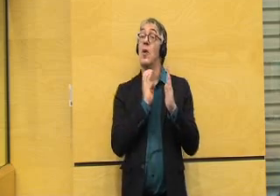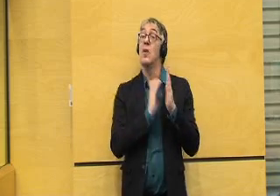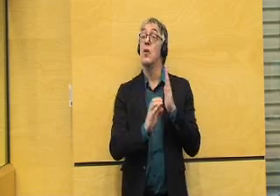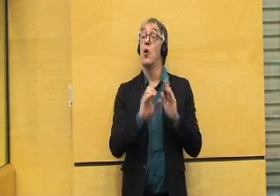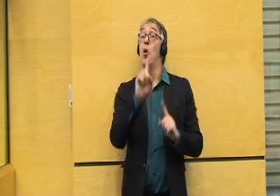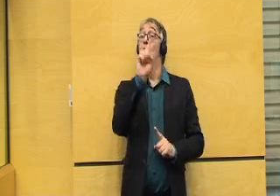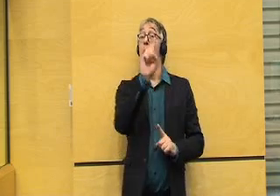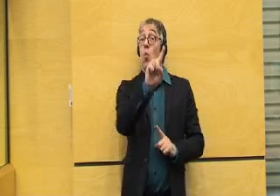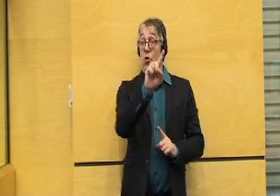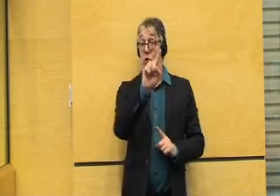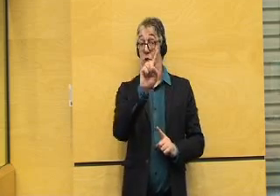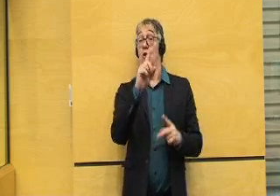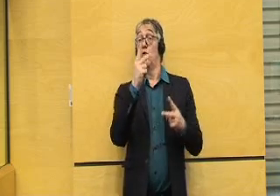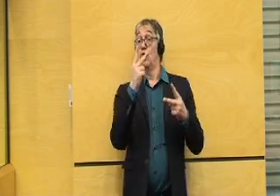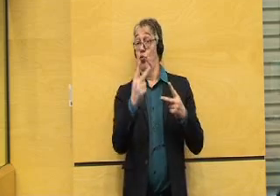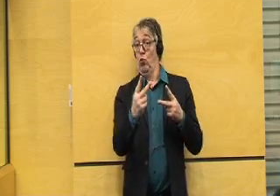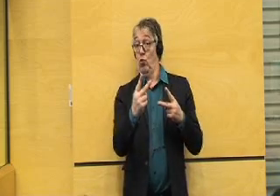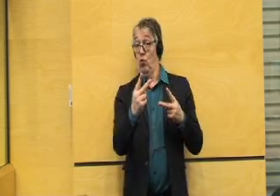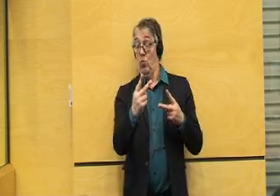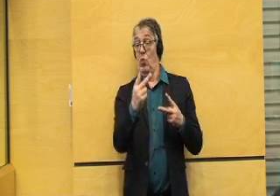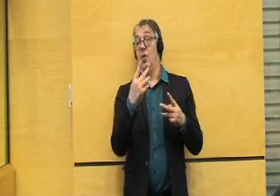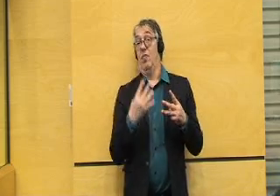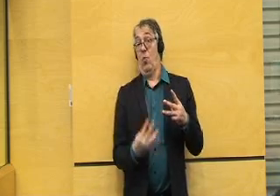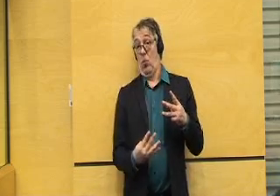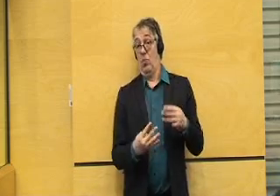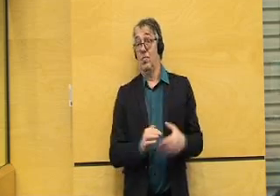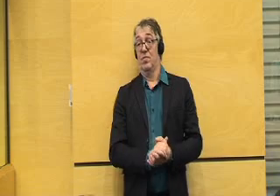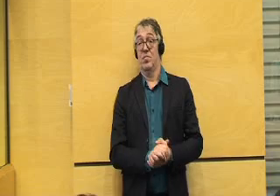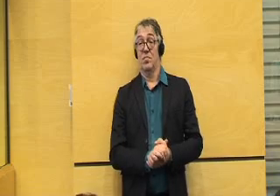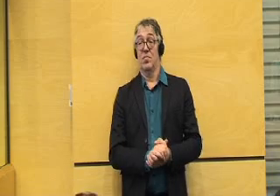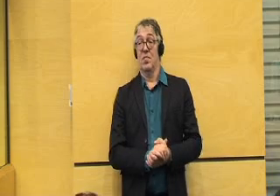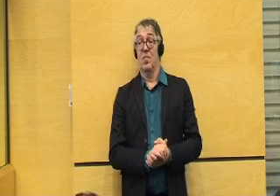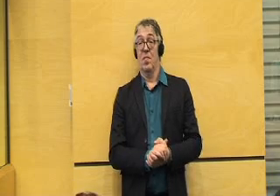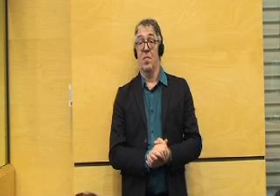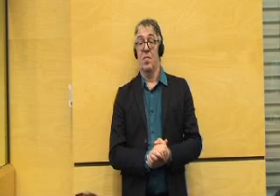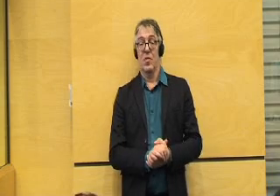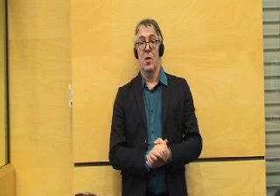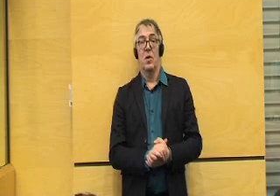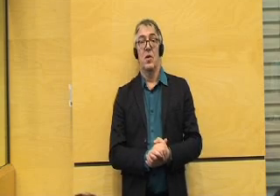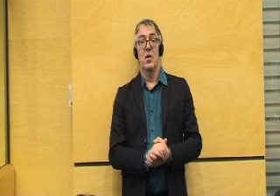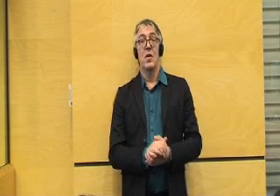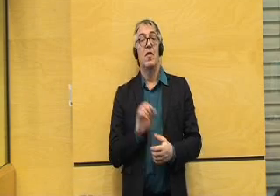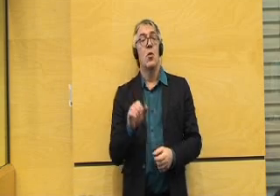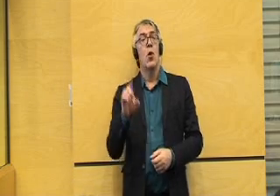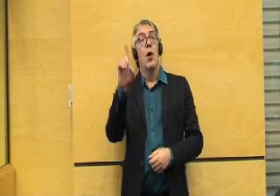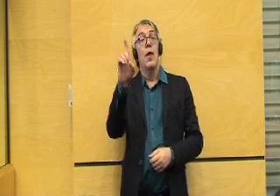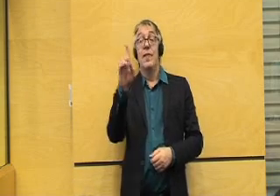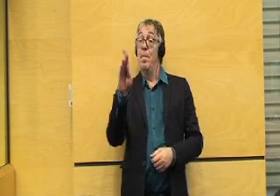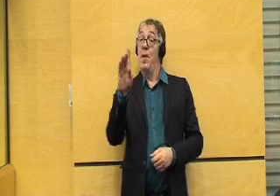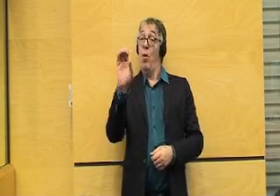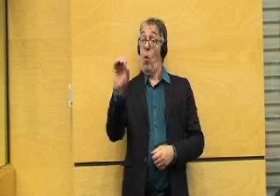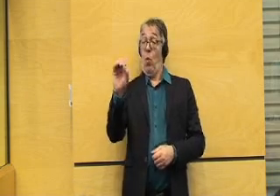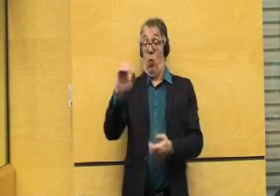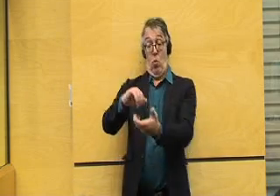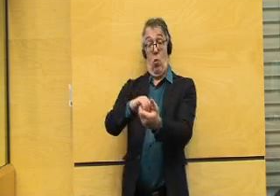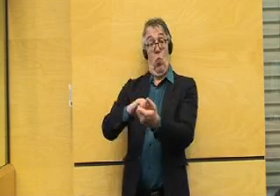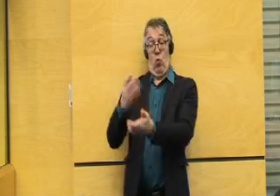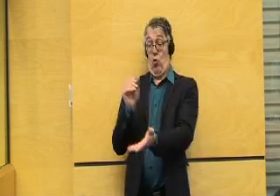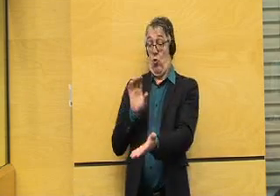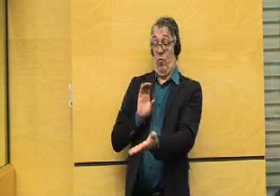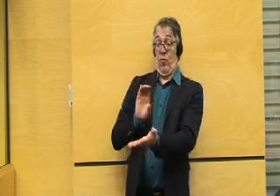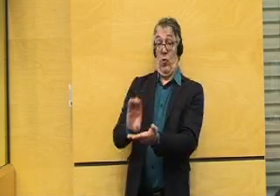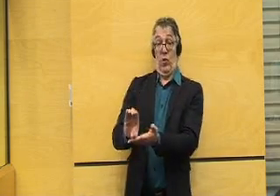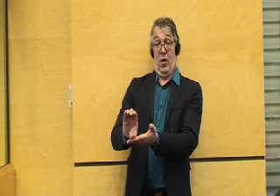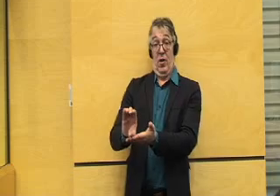1 to 4 articles of the Convention. In relation to DPO's funding and their access to public